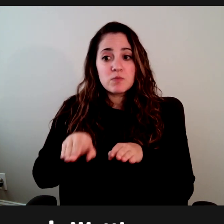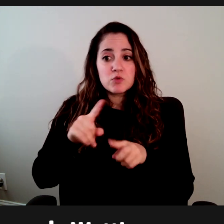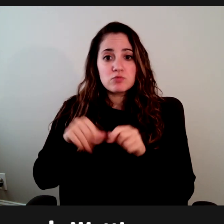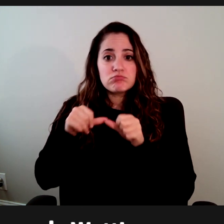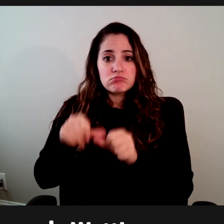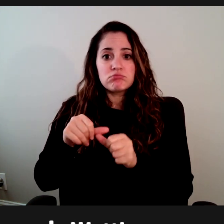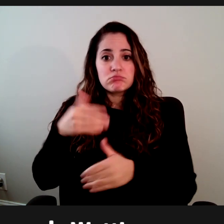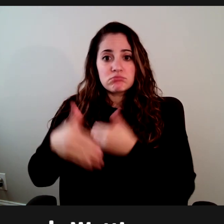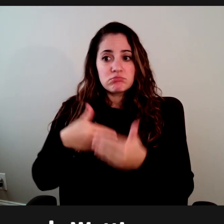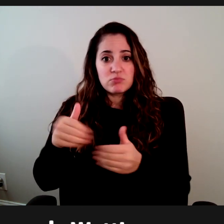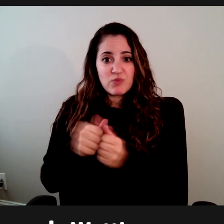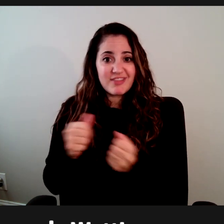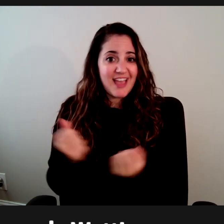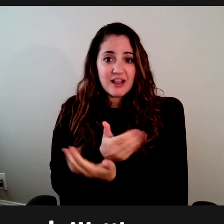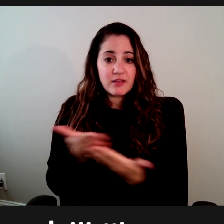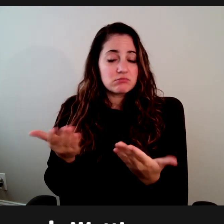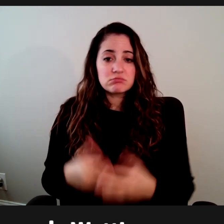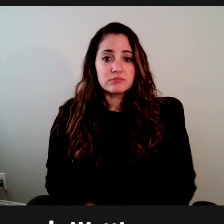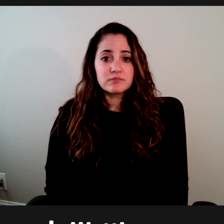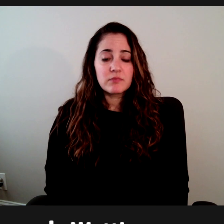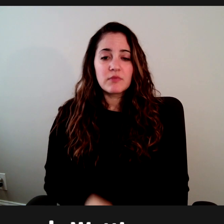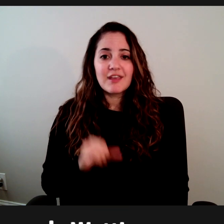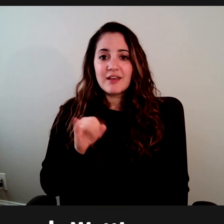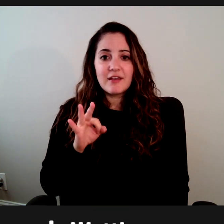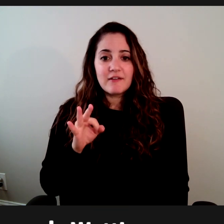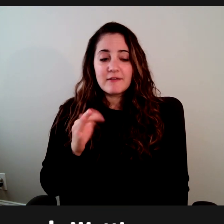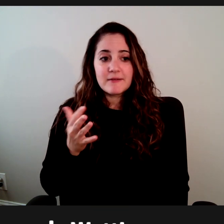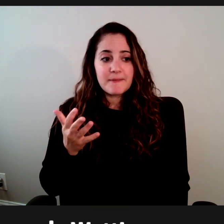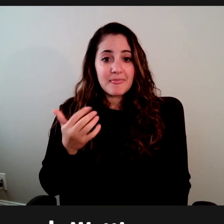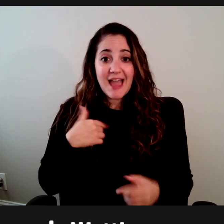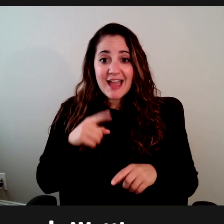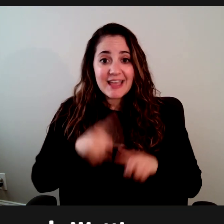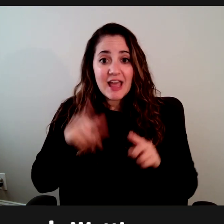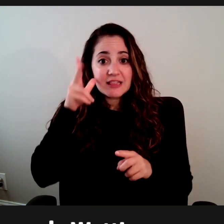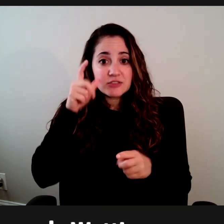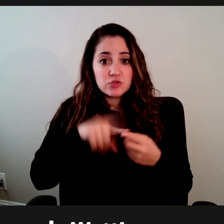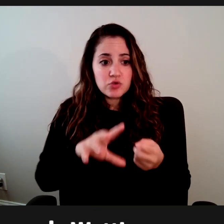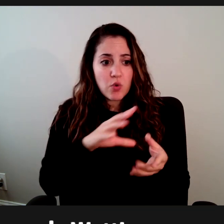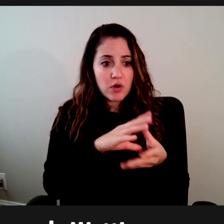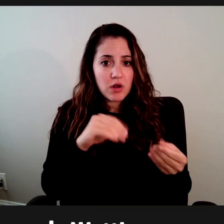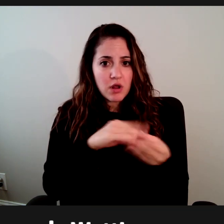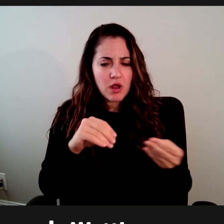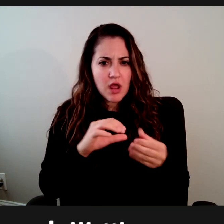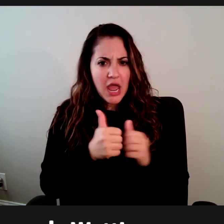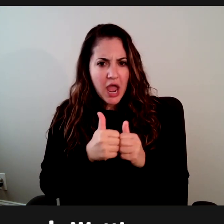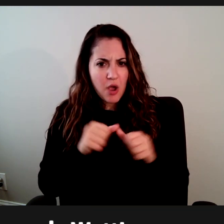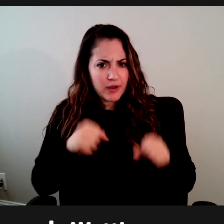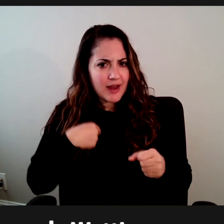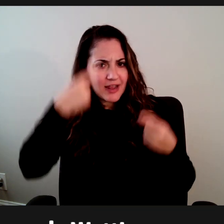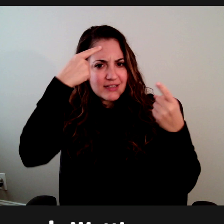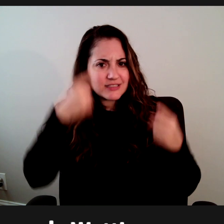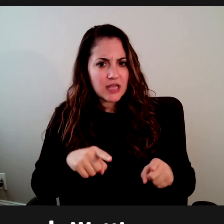to going forward in any way. If I can't listen to what you said, certainly how